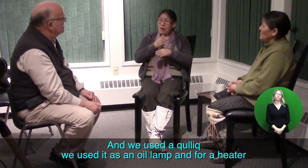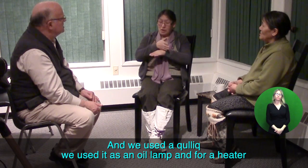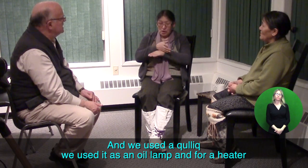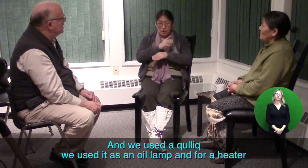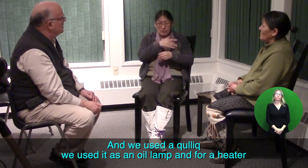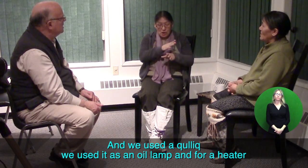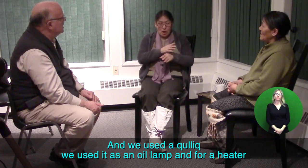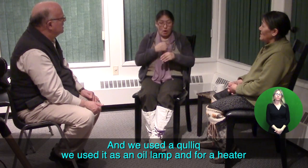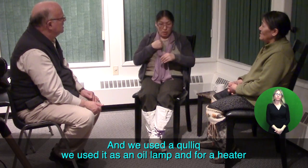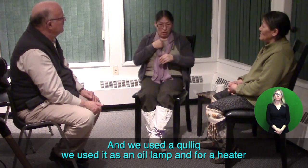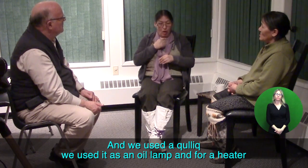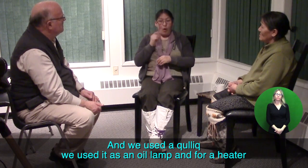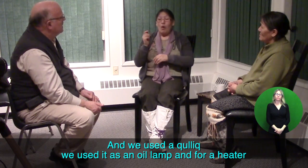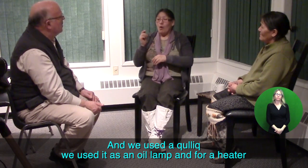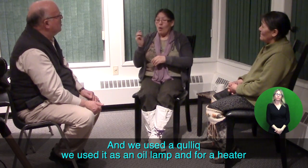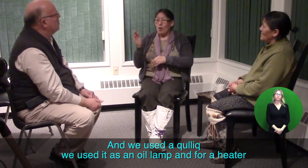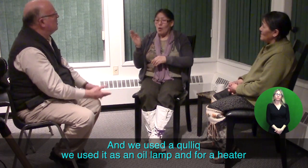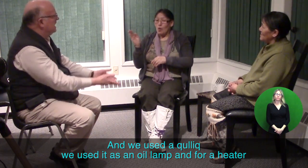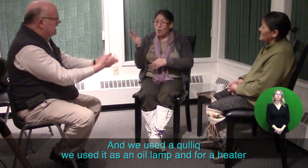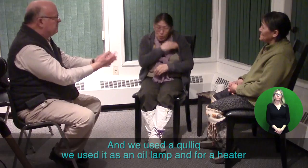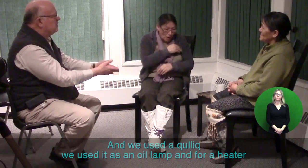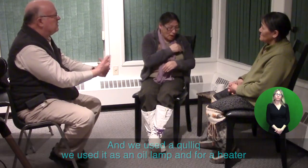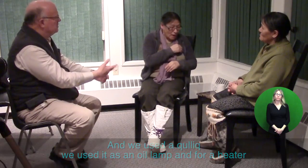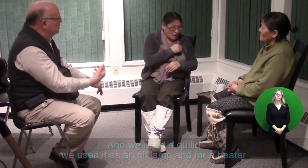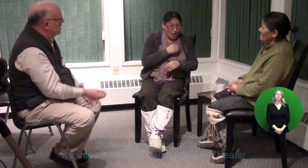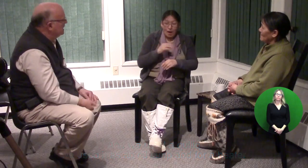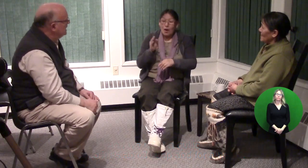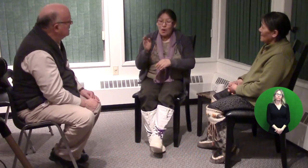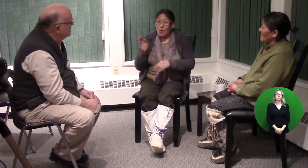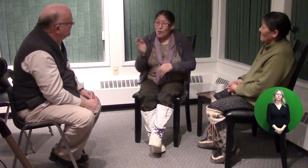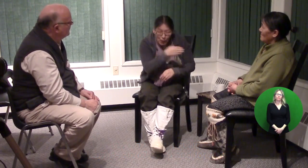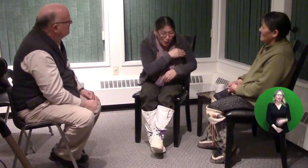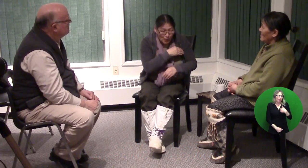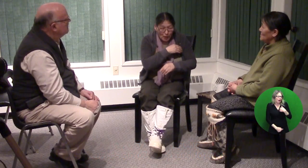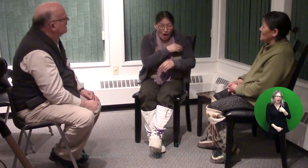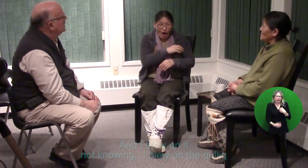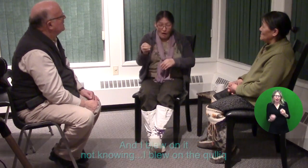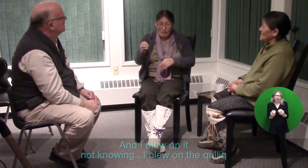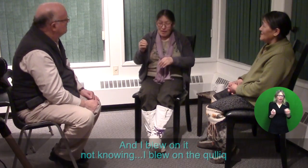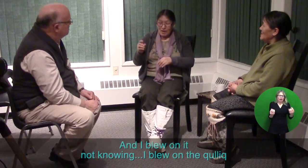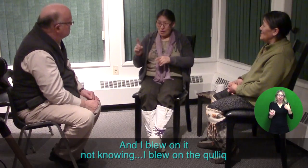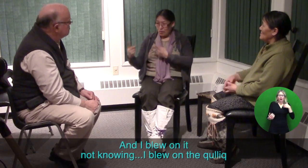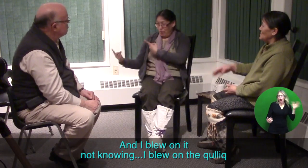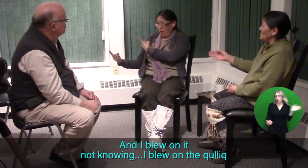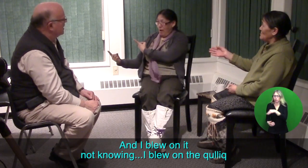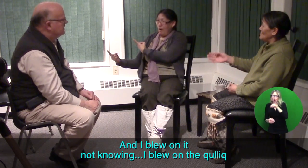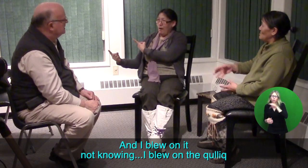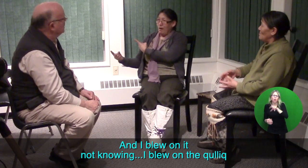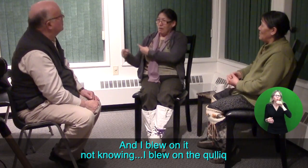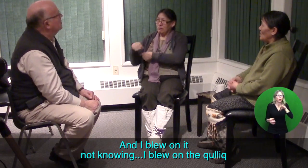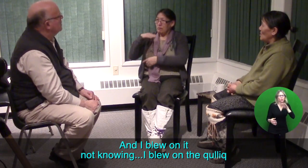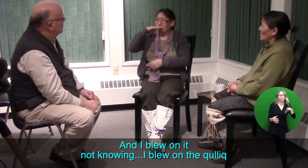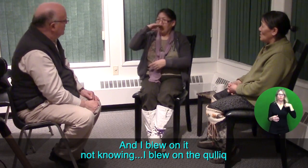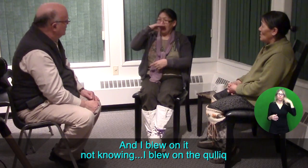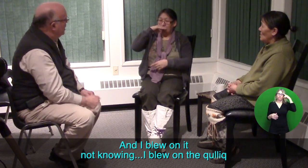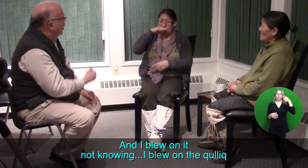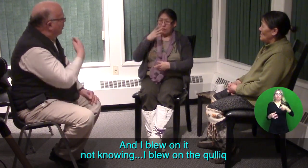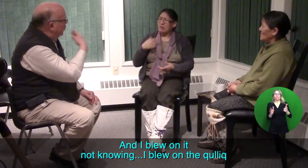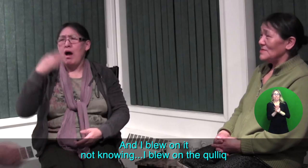and use it for a heater. Oh, for a heater. For that turn on. Like she didn't know she would